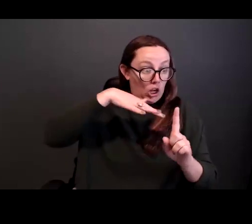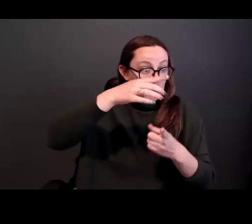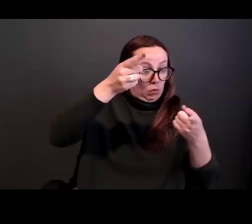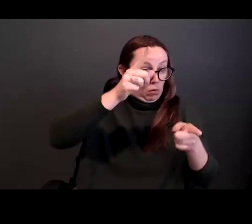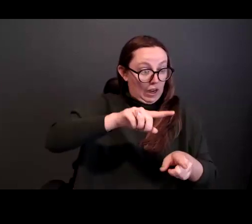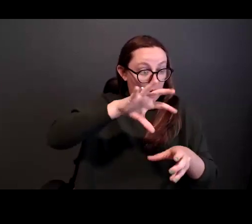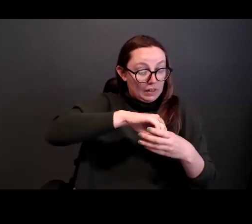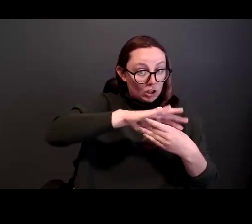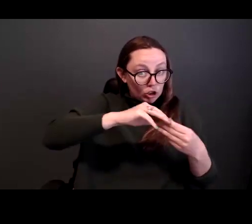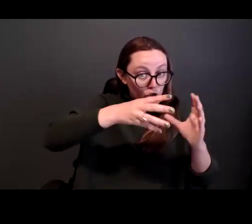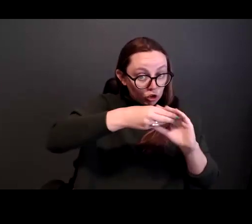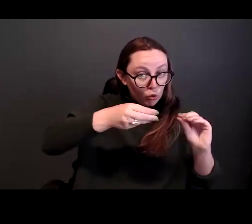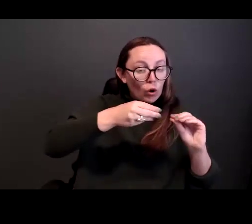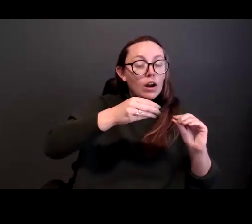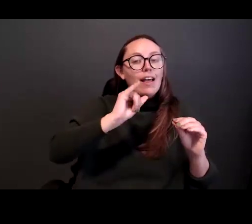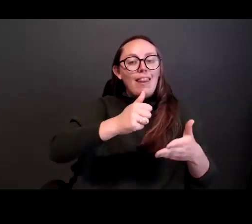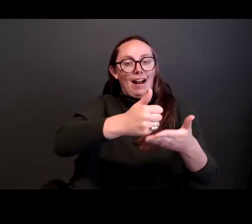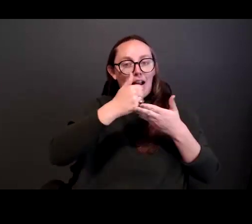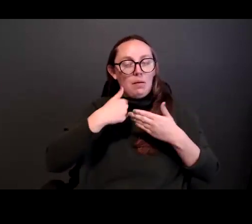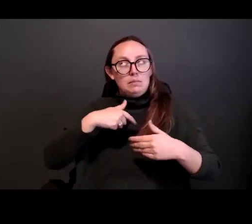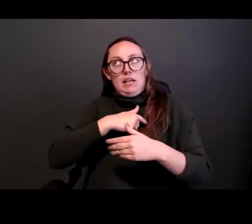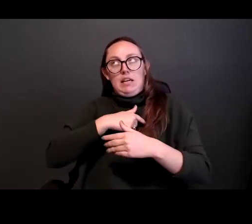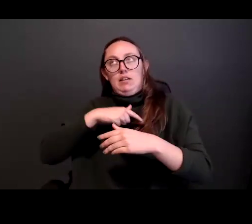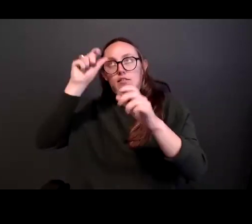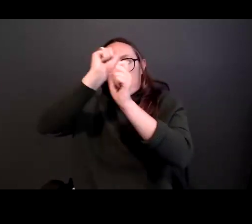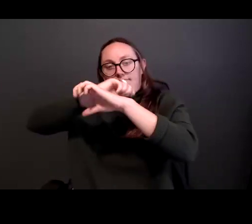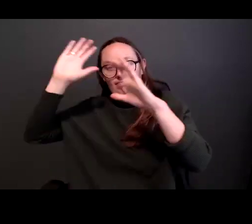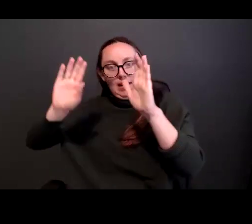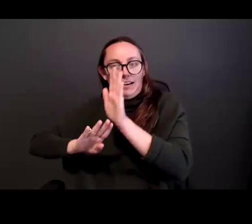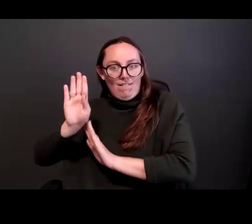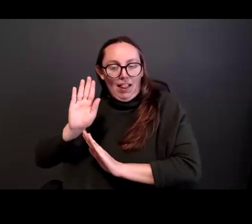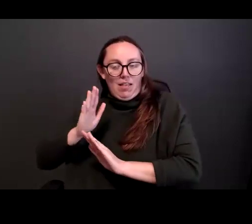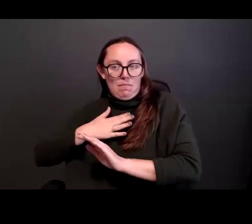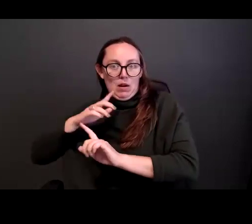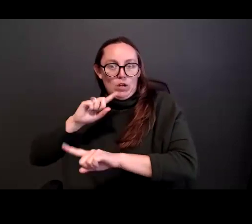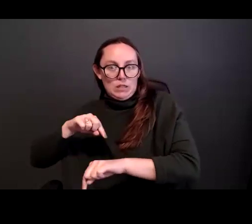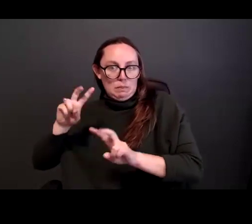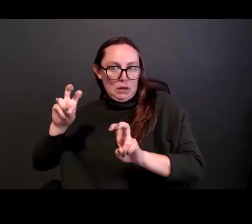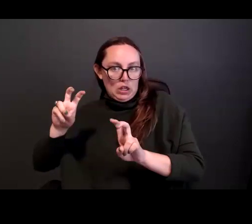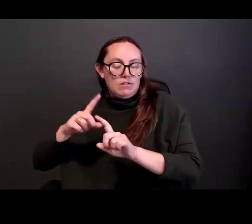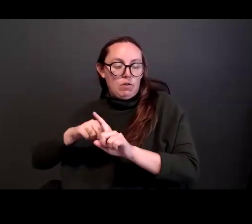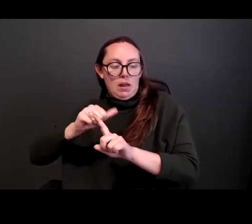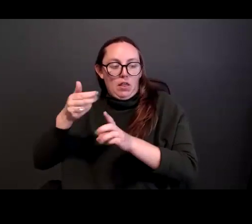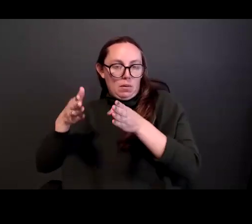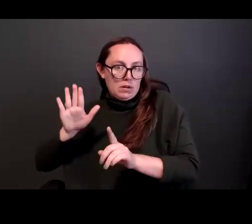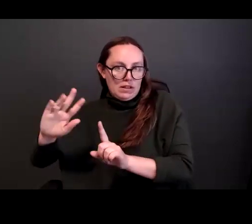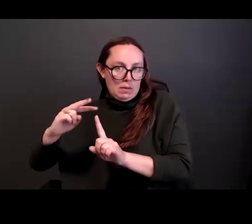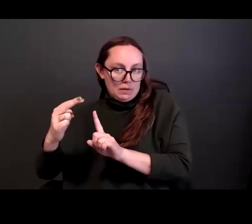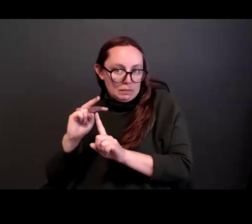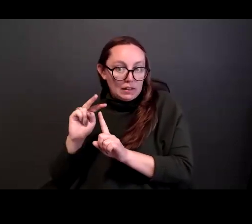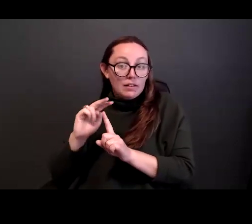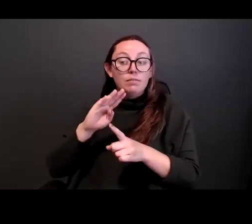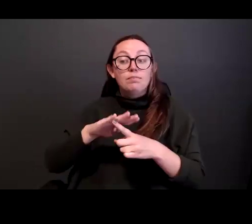you can respond to that is to create a monologue that is sort of another